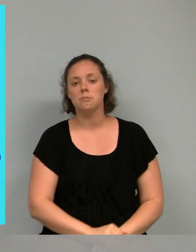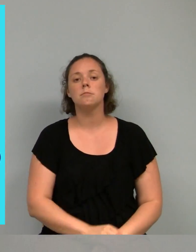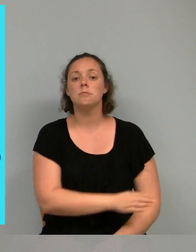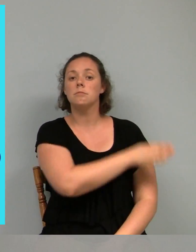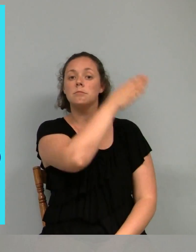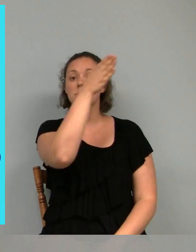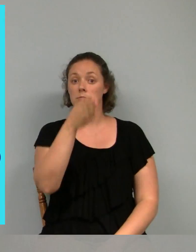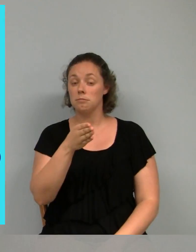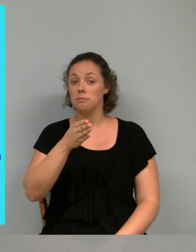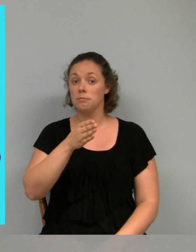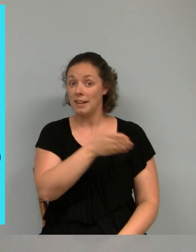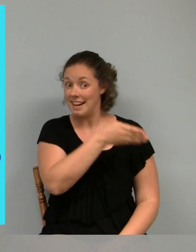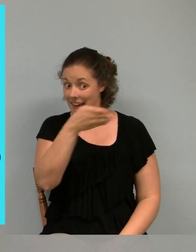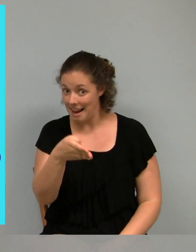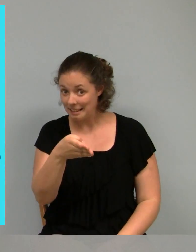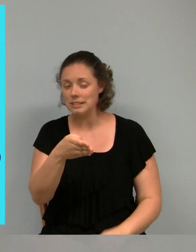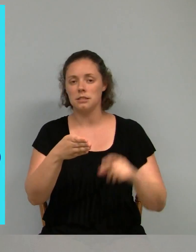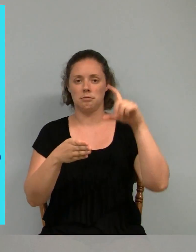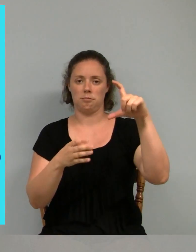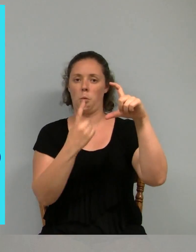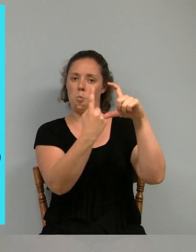Then array variable square bracket 1 square bracket.